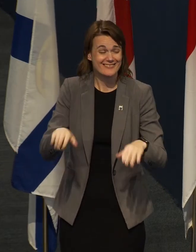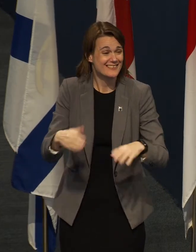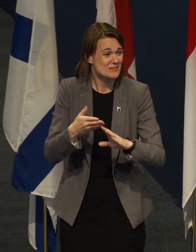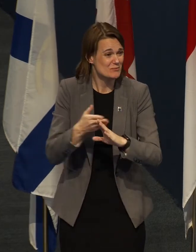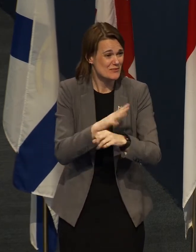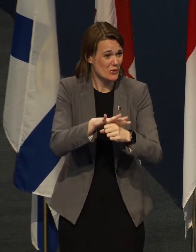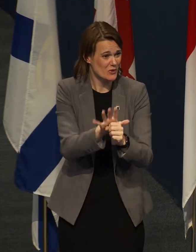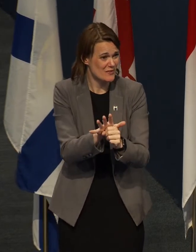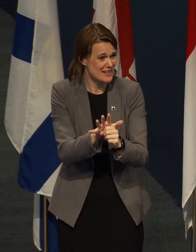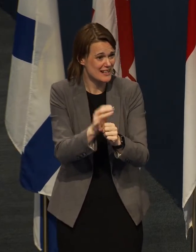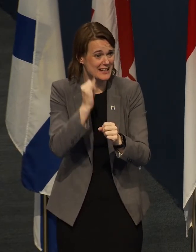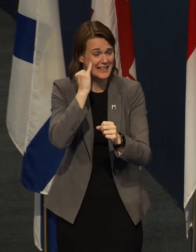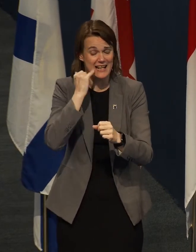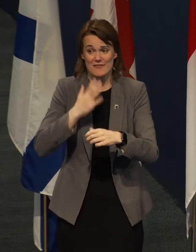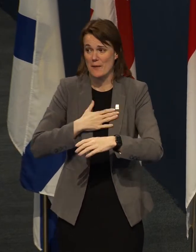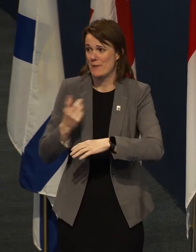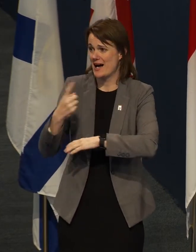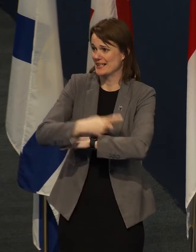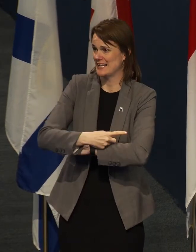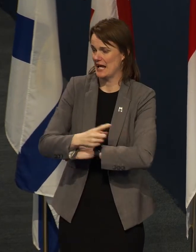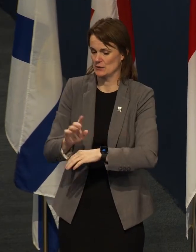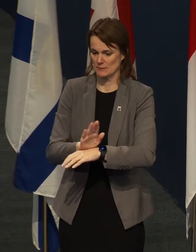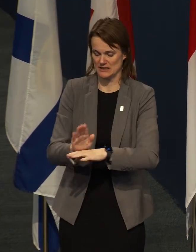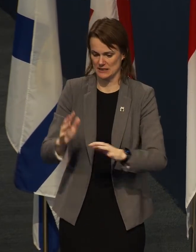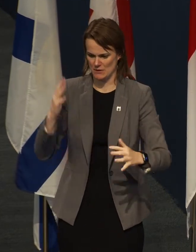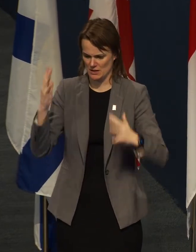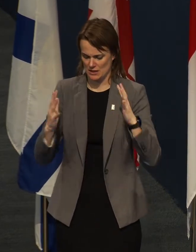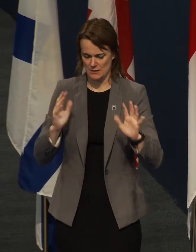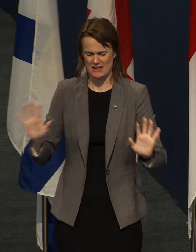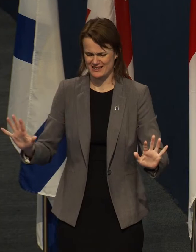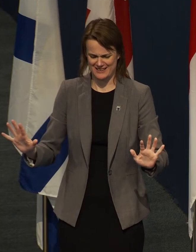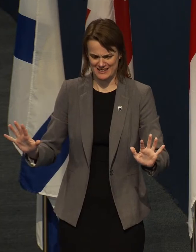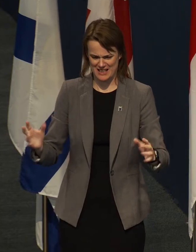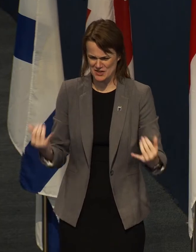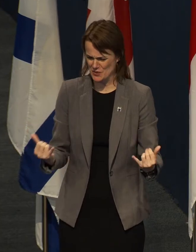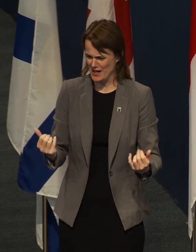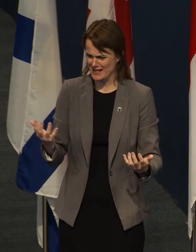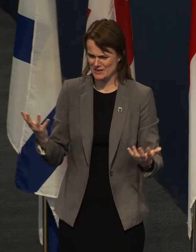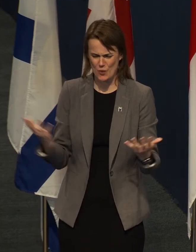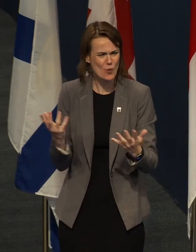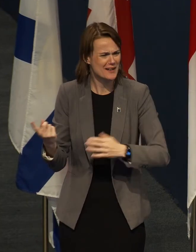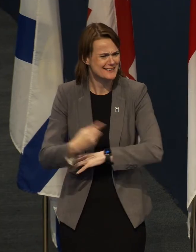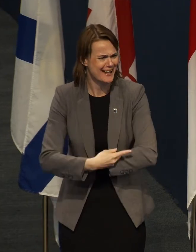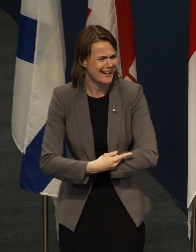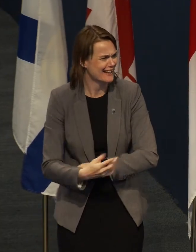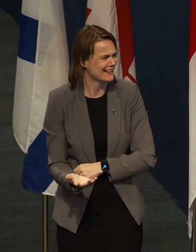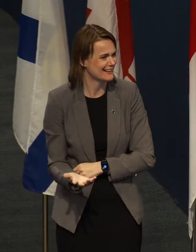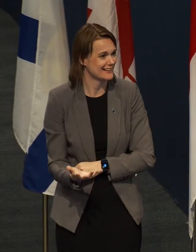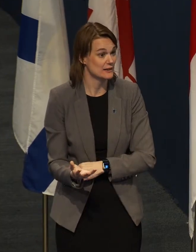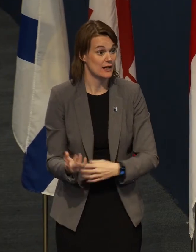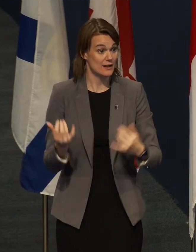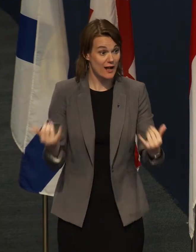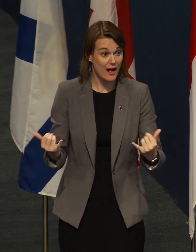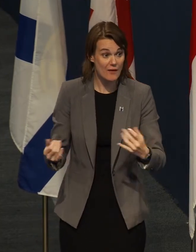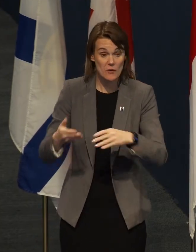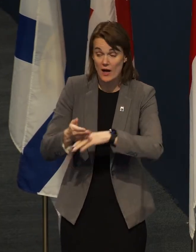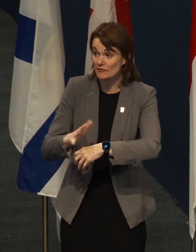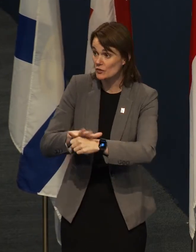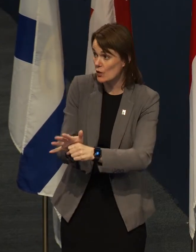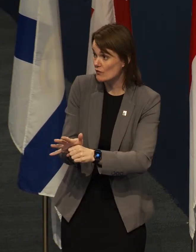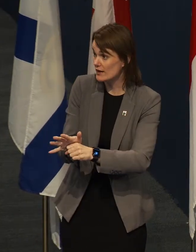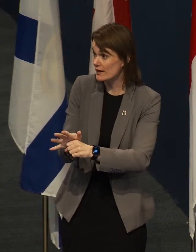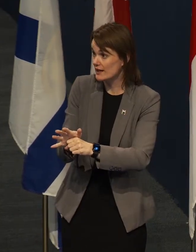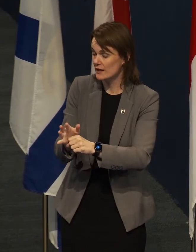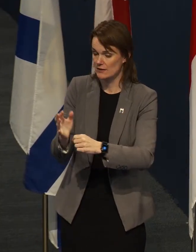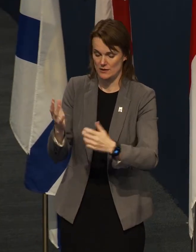I was having a crazy, chaotic day, I'd pause and ask myself, what day of the week is this? But now in a post-COVID